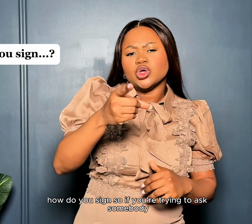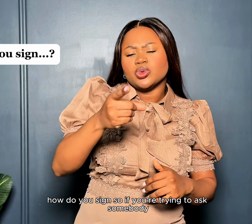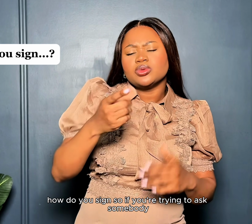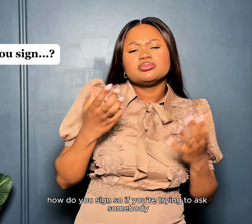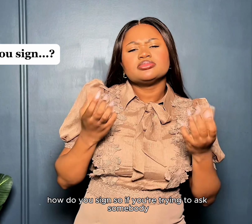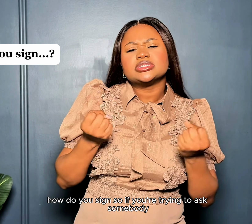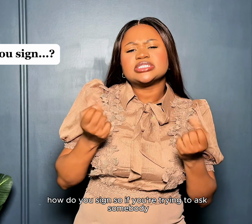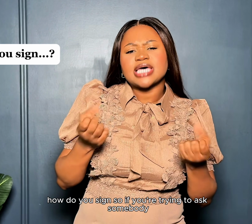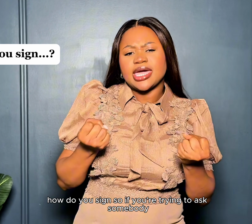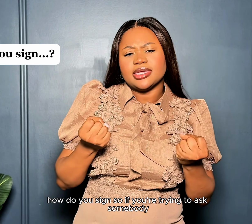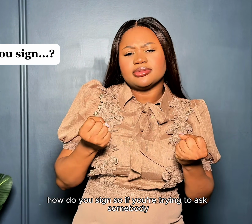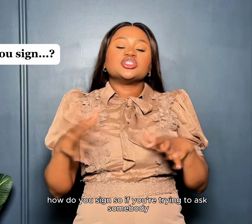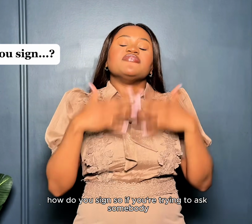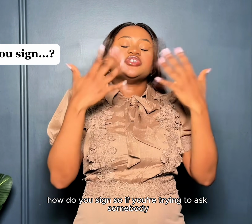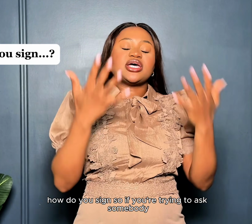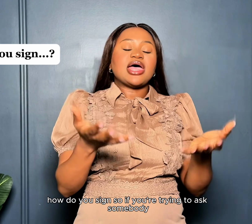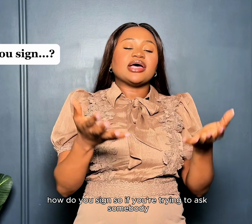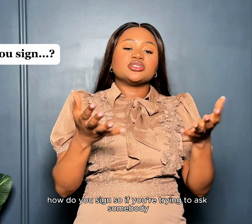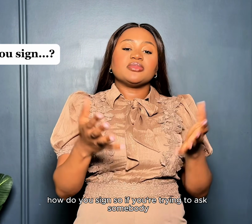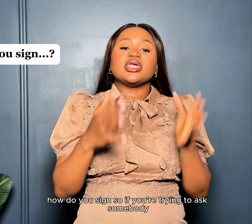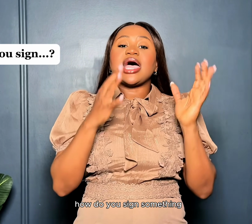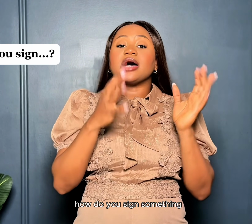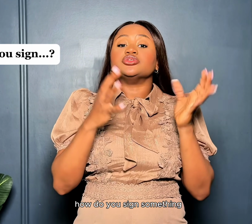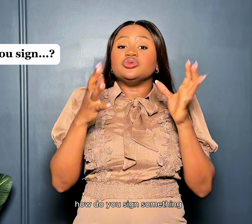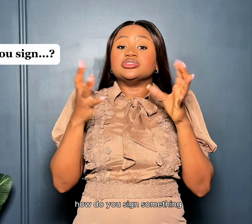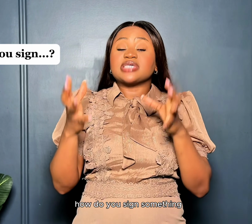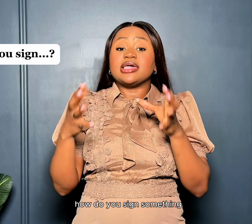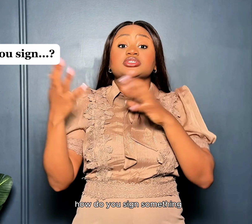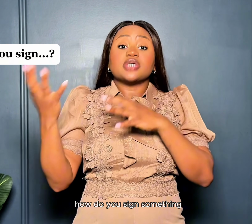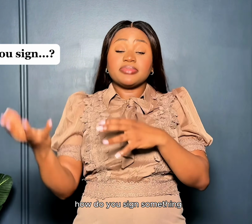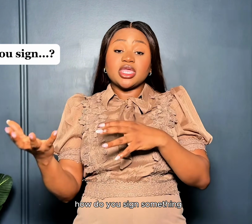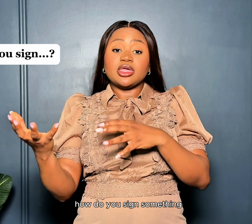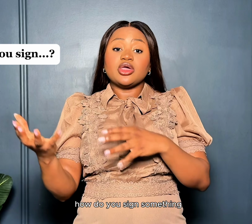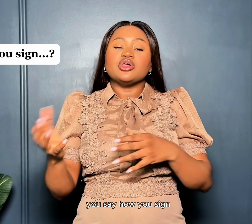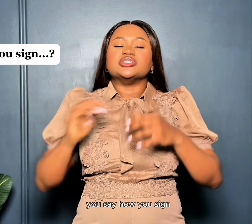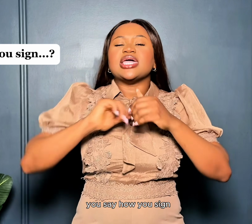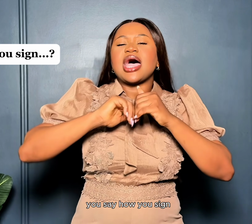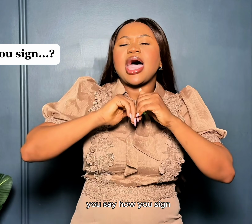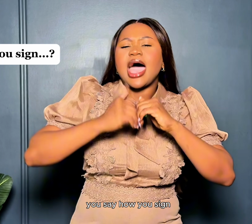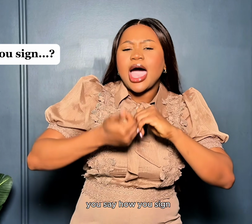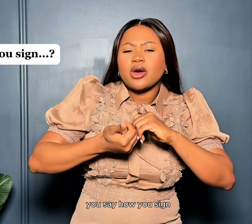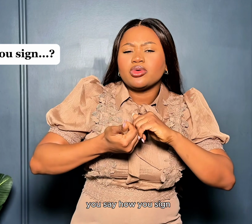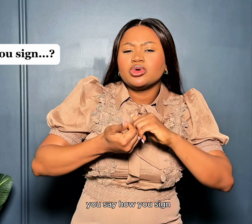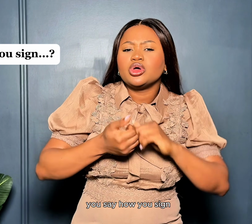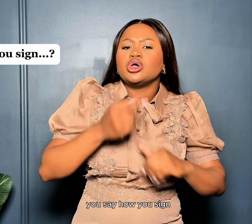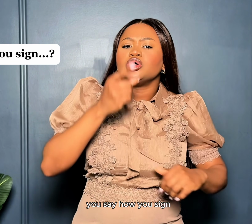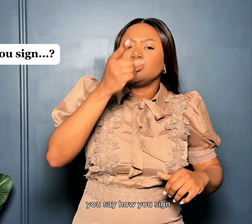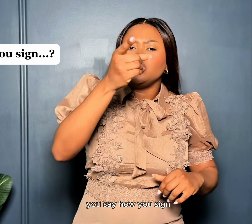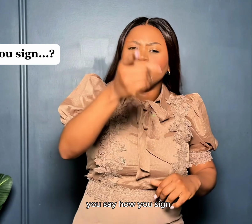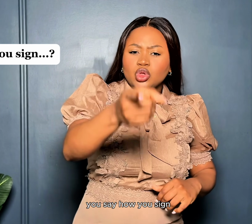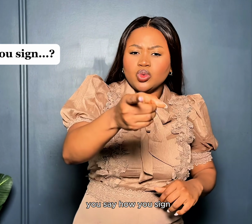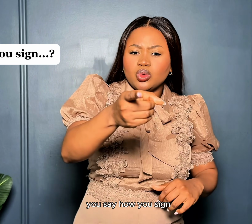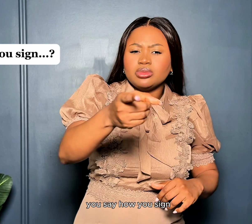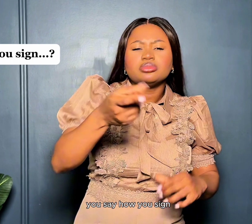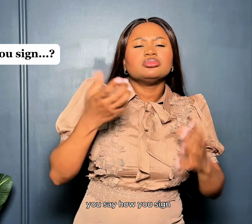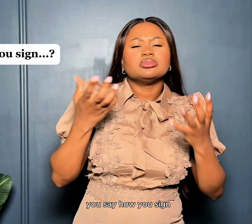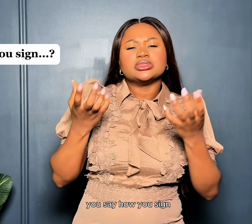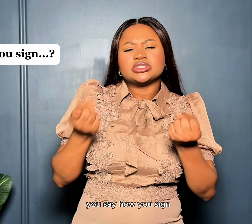you sign? So if you're trying to ask somebody, how do you sign something? You say, how you